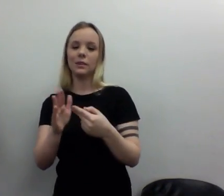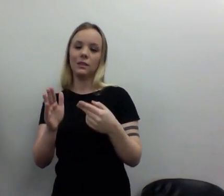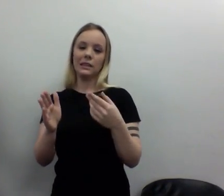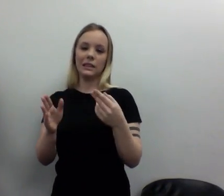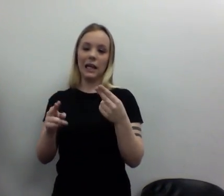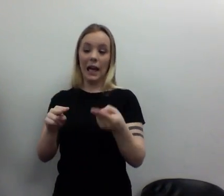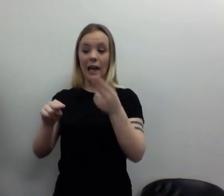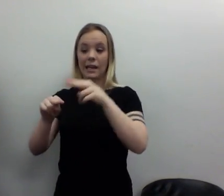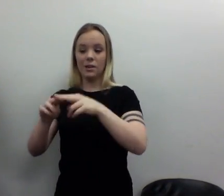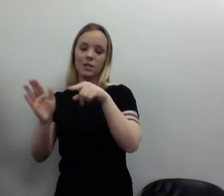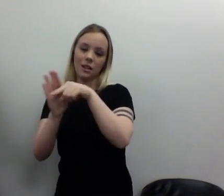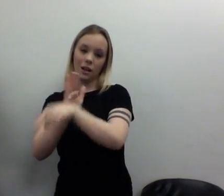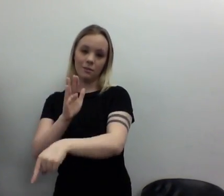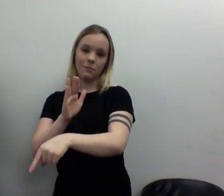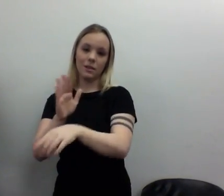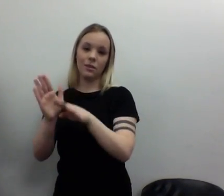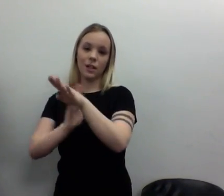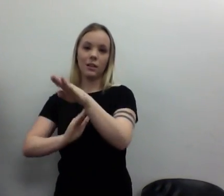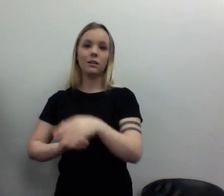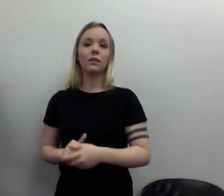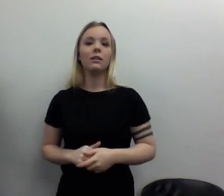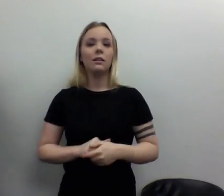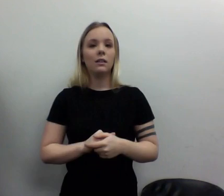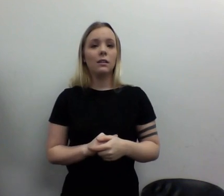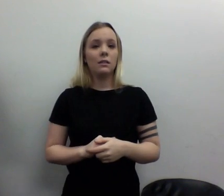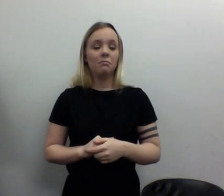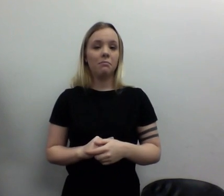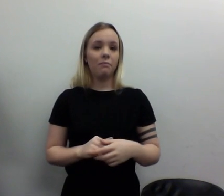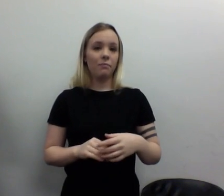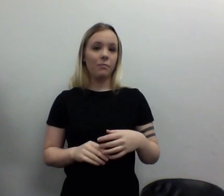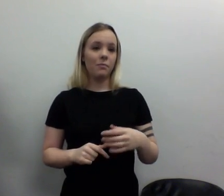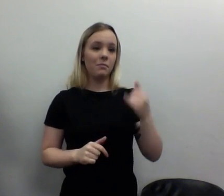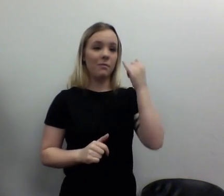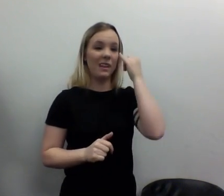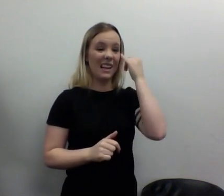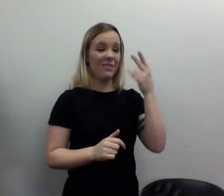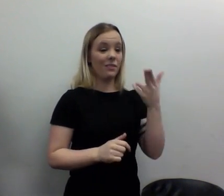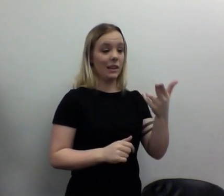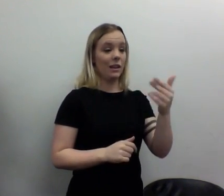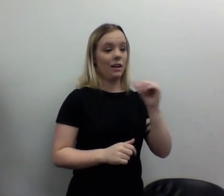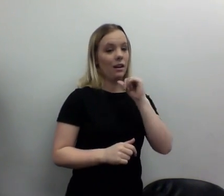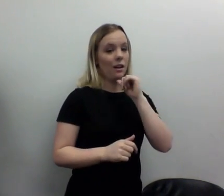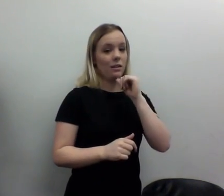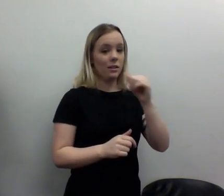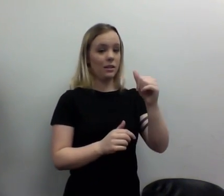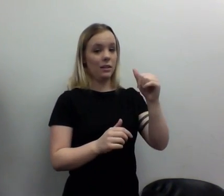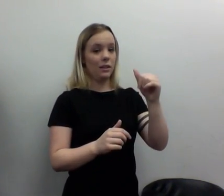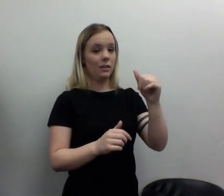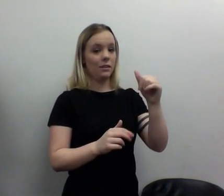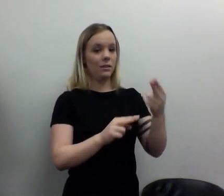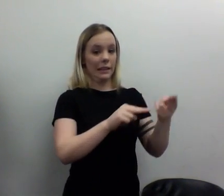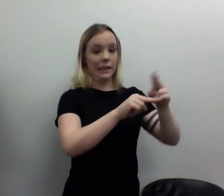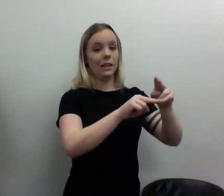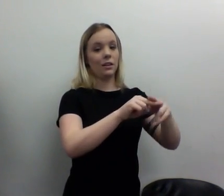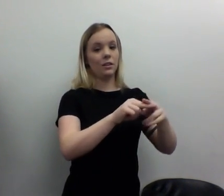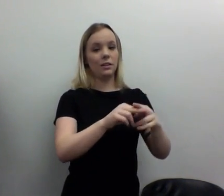very likely that the black male homicide rate would have dropped like the black female rate. It was, in fact, then a convergence